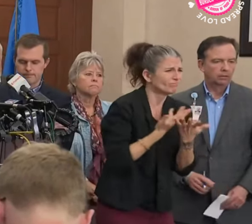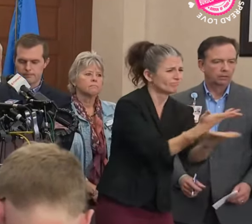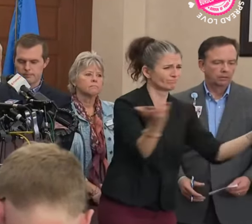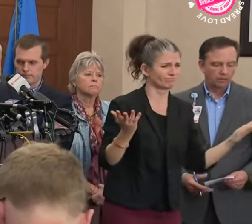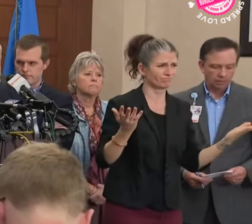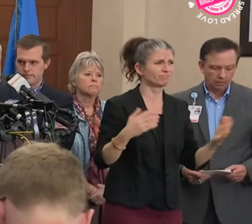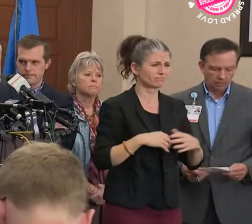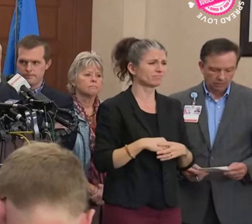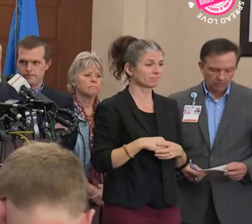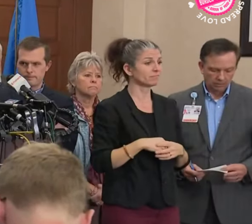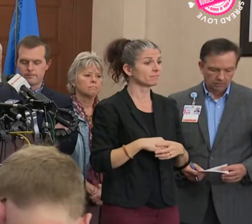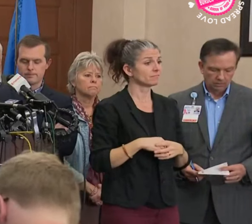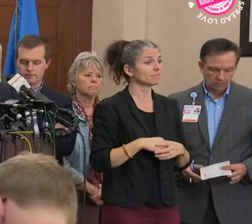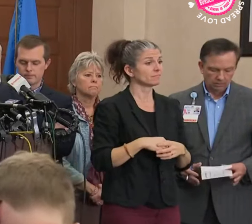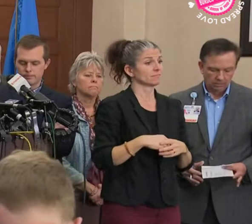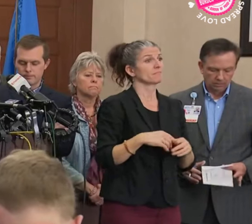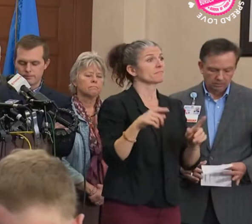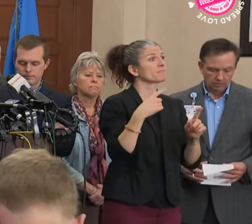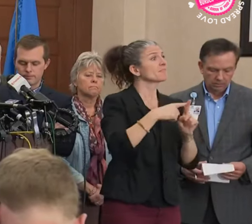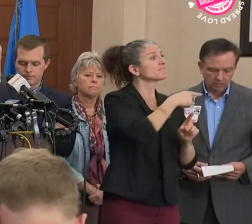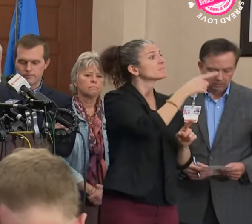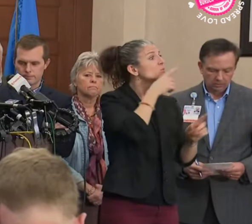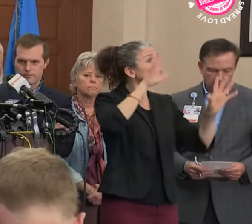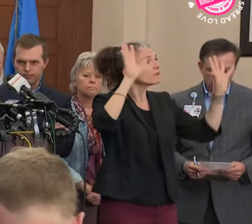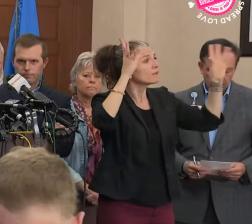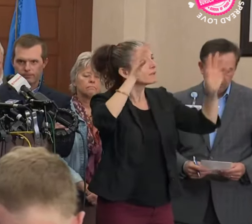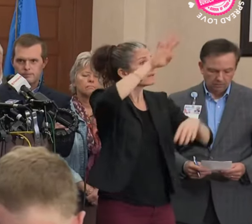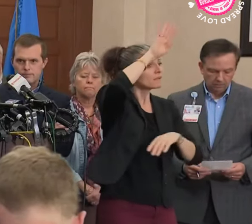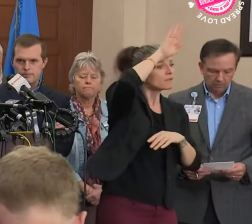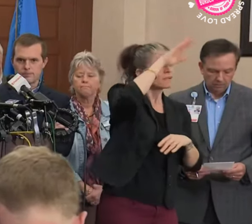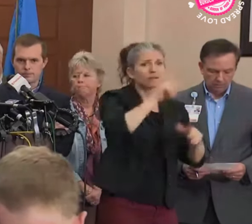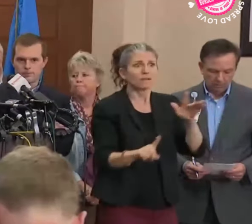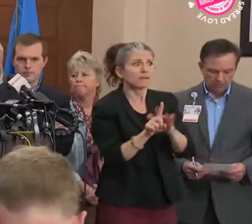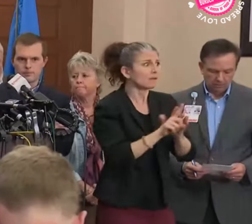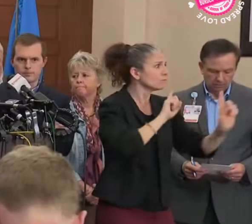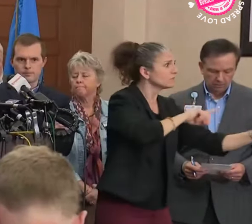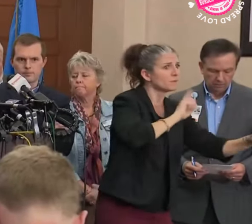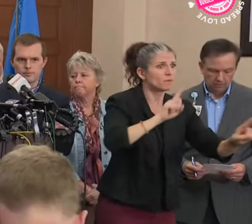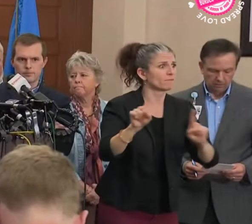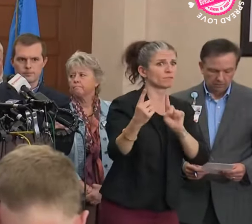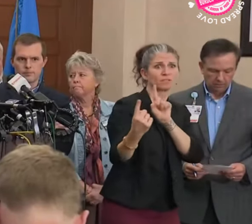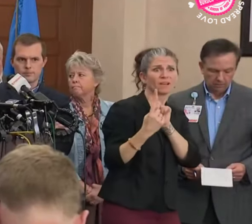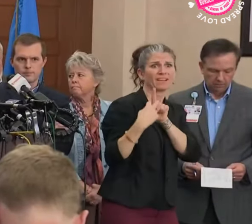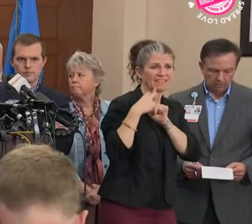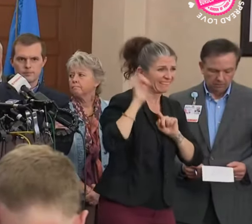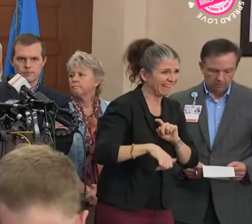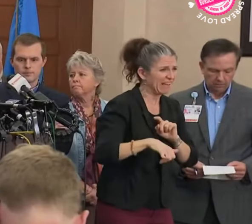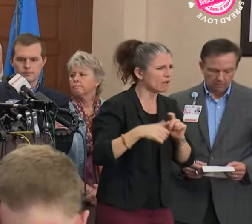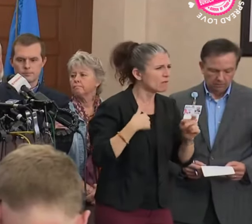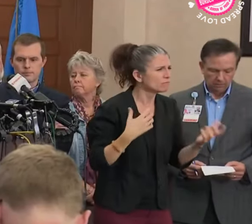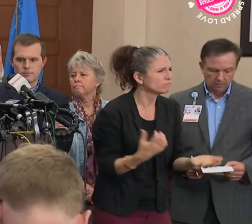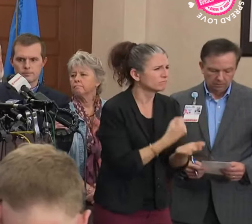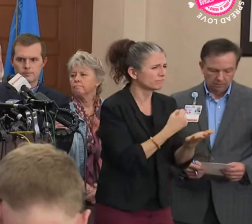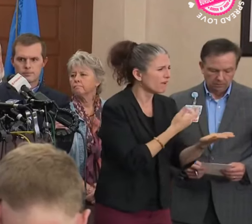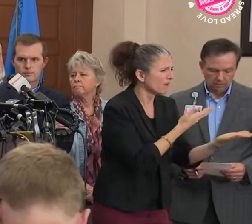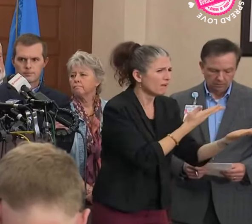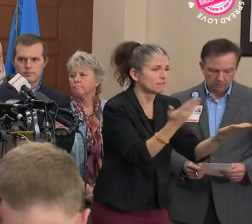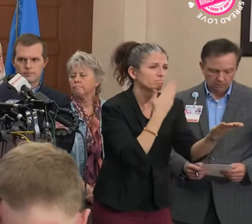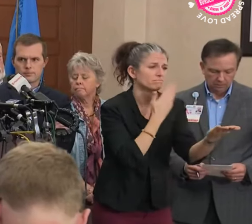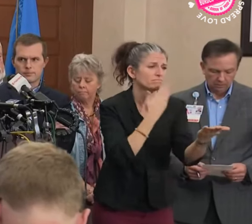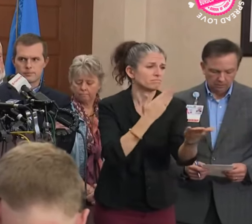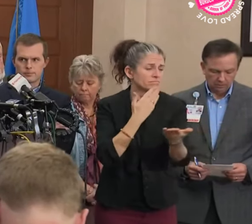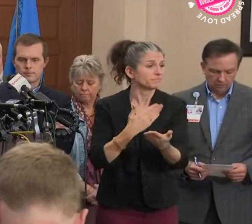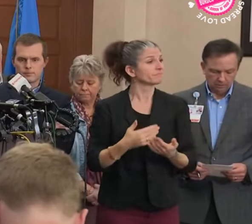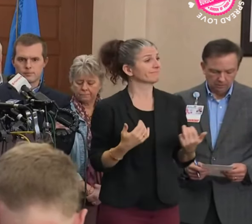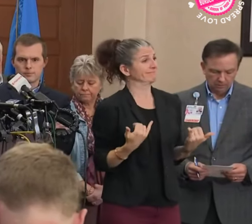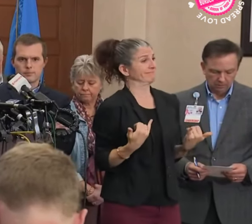first responders whose bravery was so evident. Last night, the president called me.